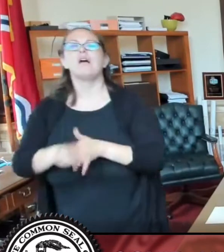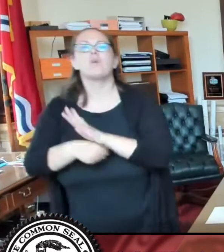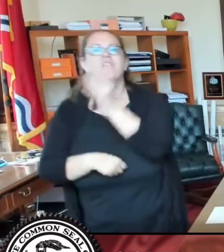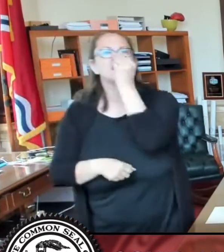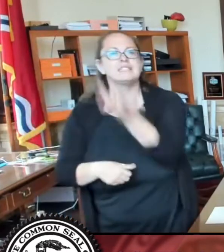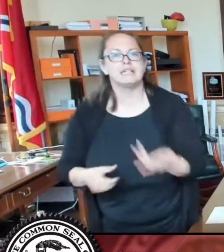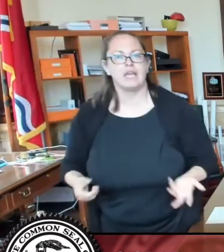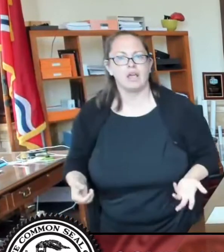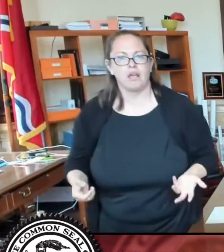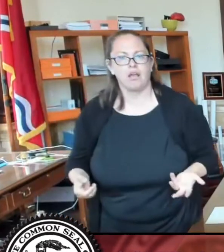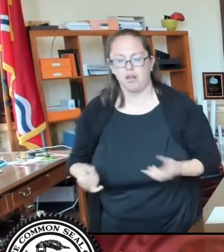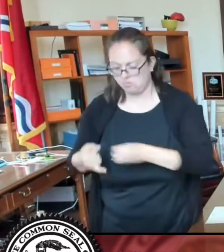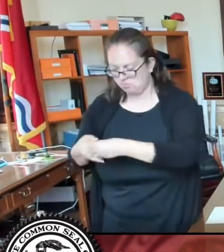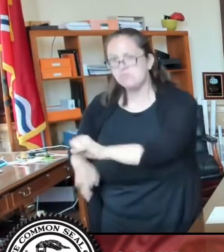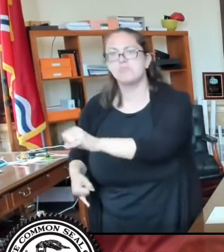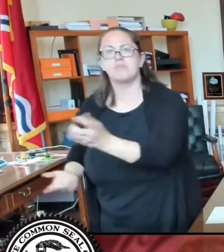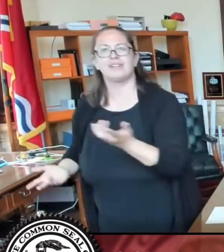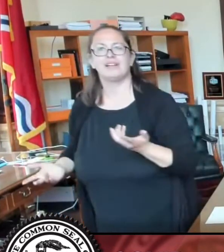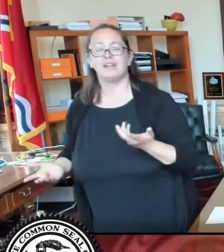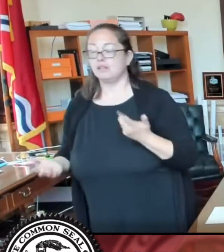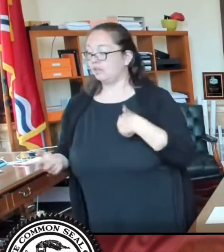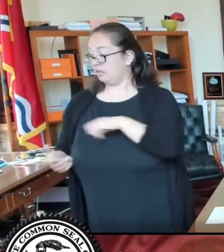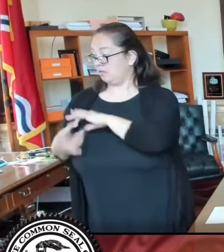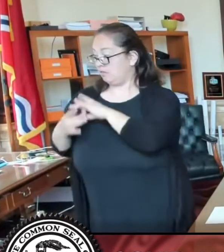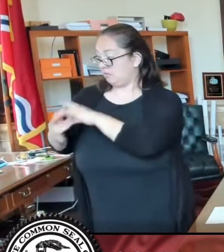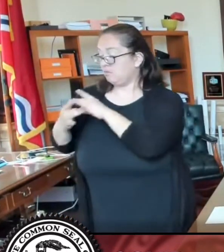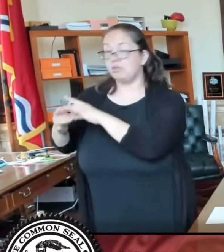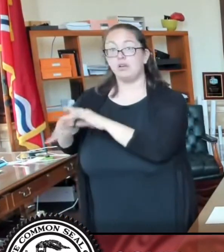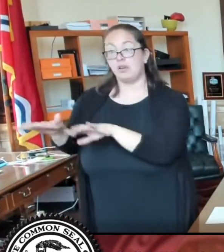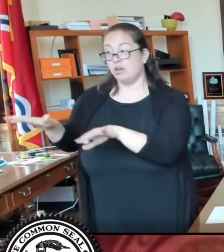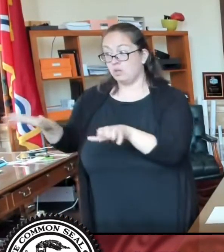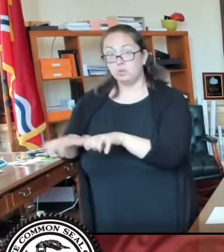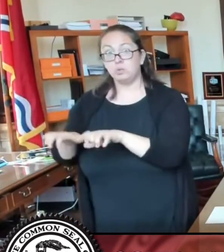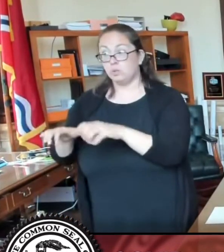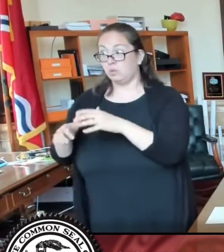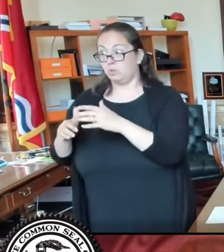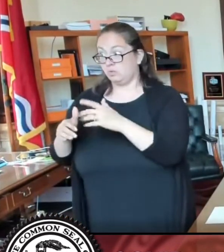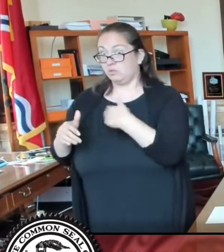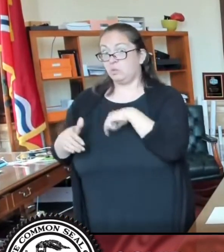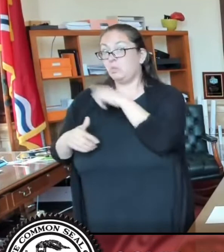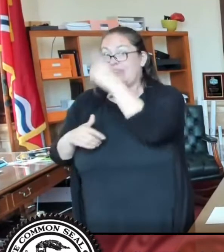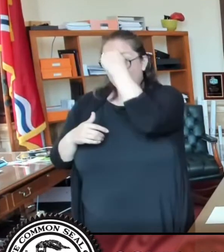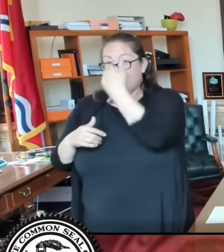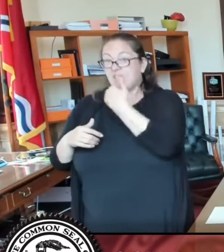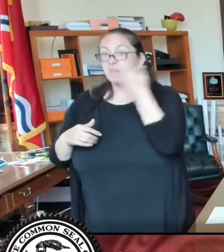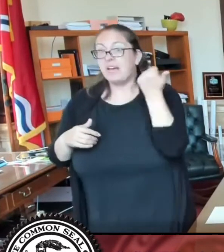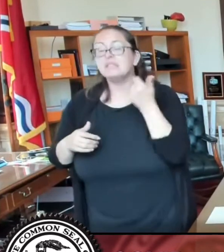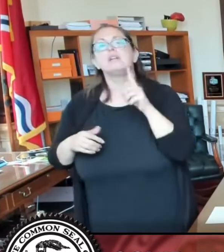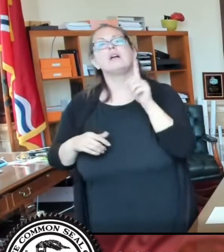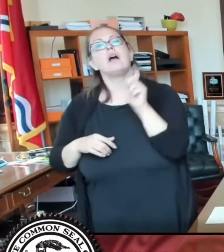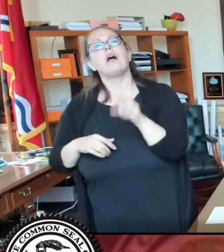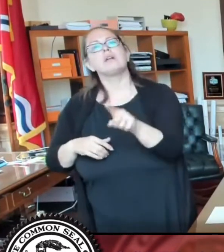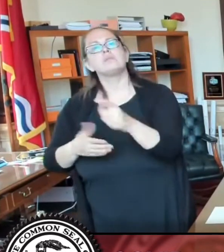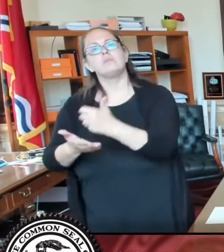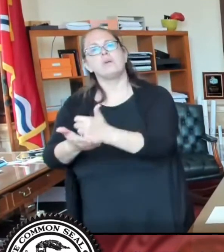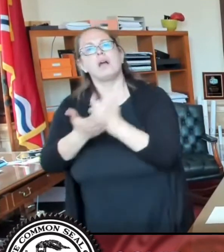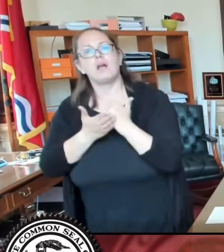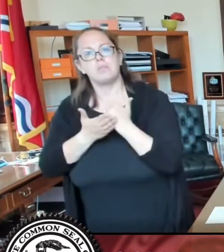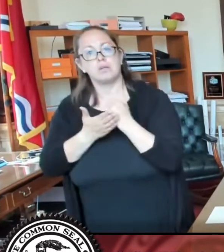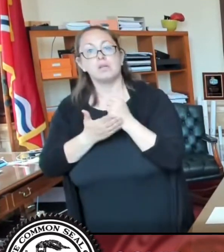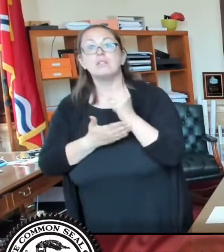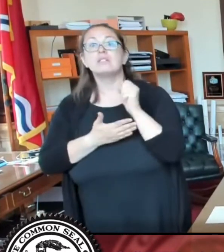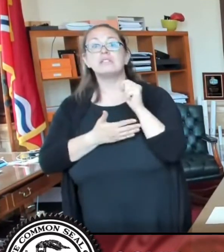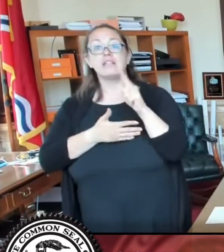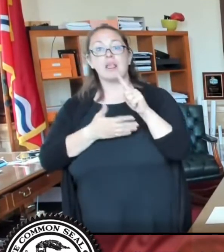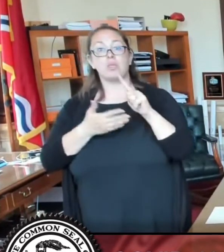really what we think is best, and we ask you to help. And St. Louisans stepped up big